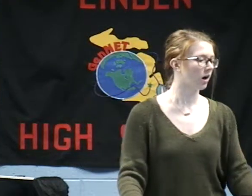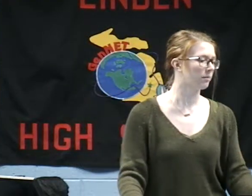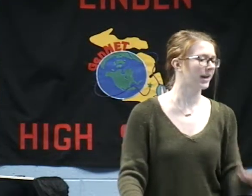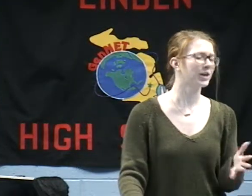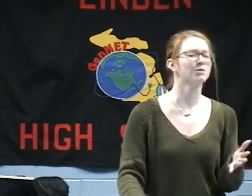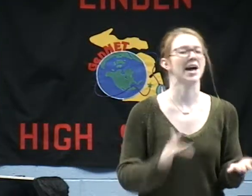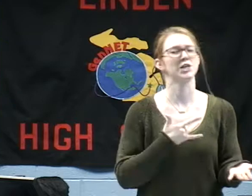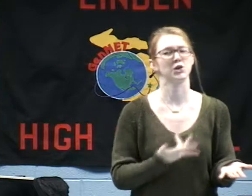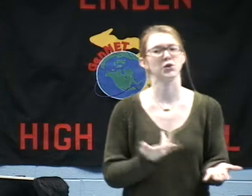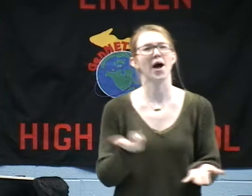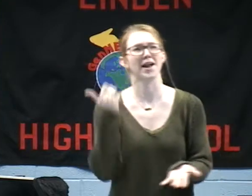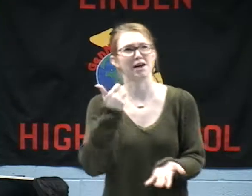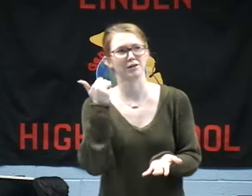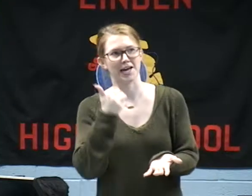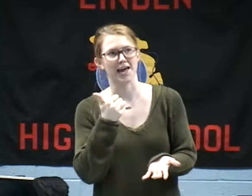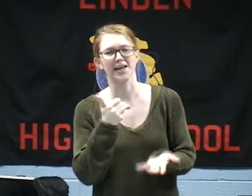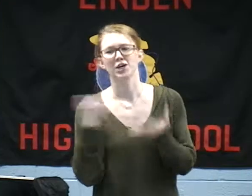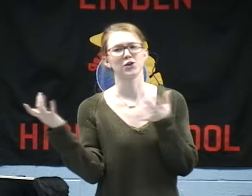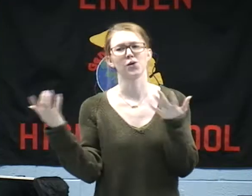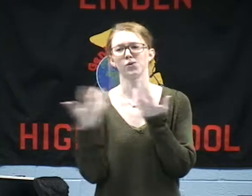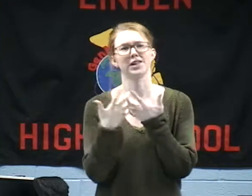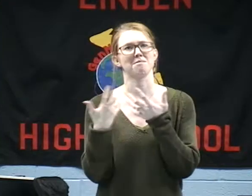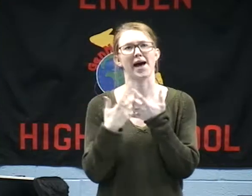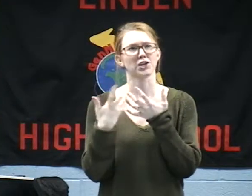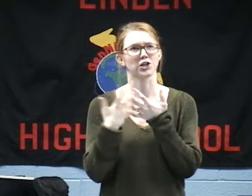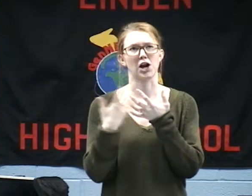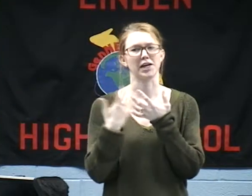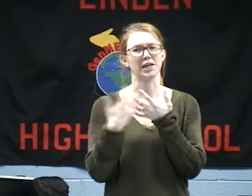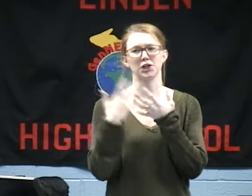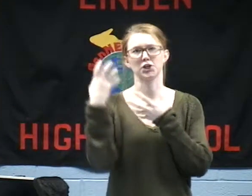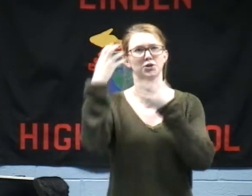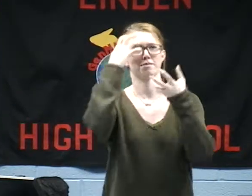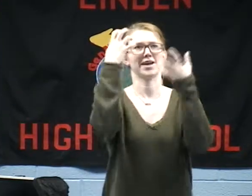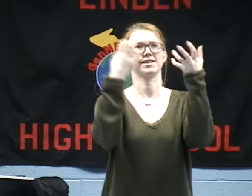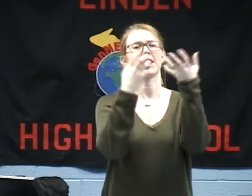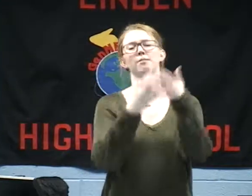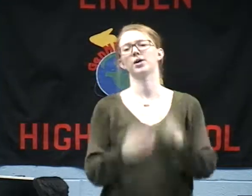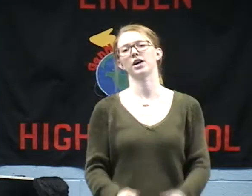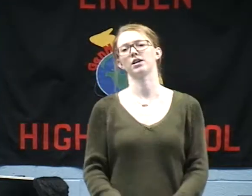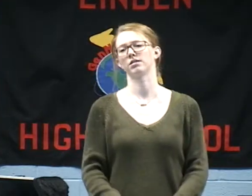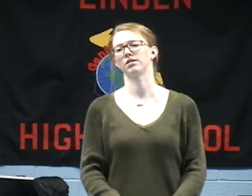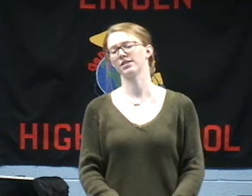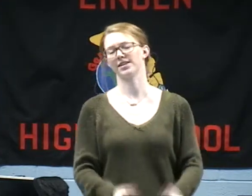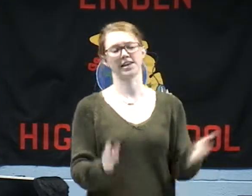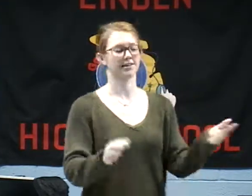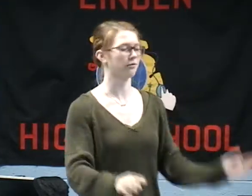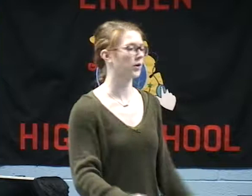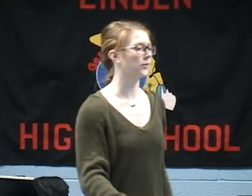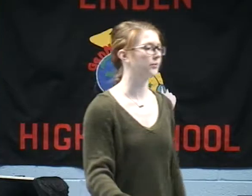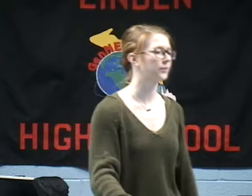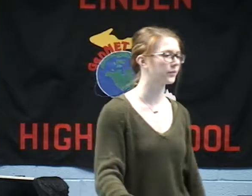And I know 10-2 and every day don't really match in our English mindset, but that's ASL for you.